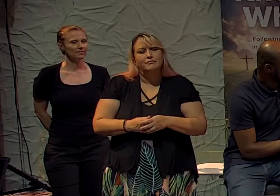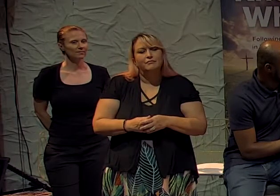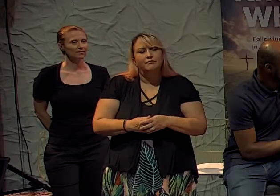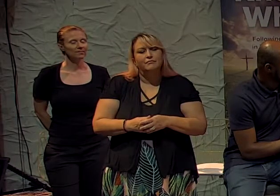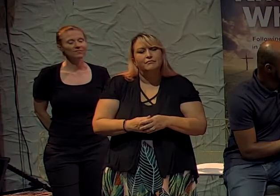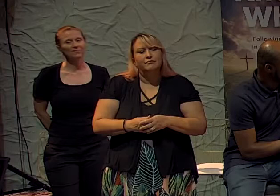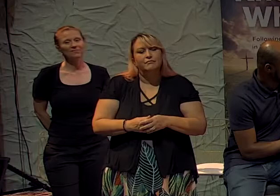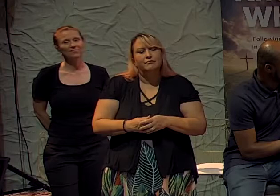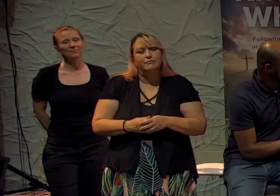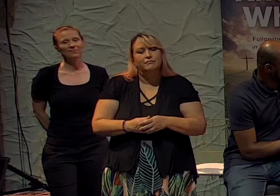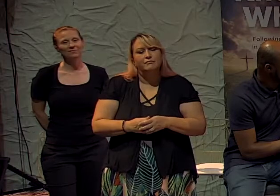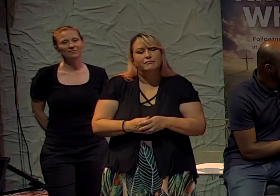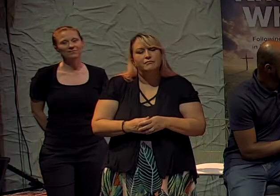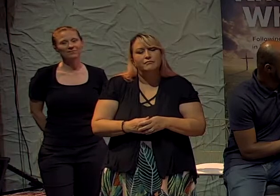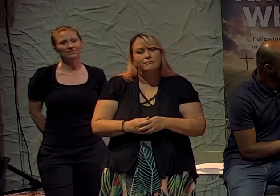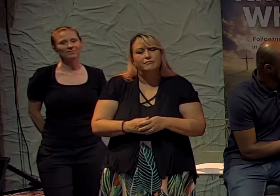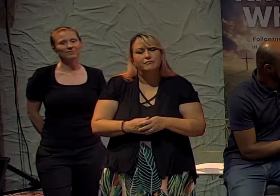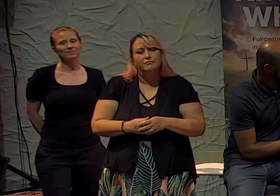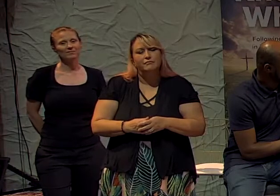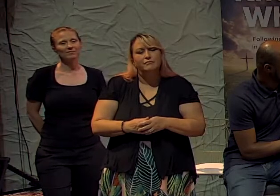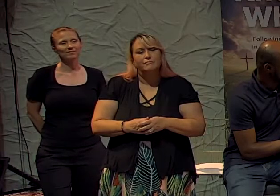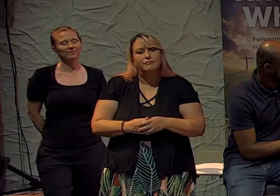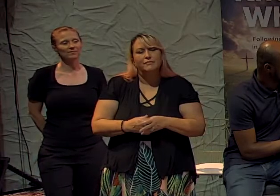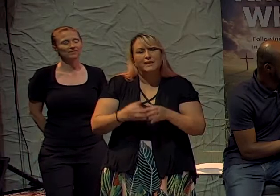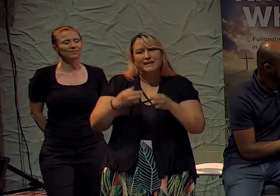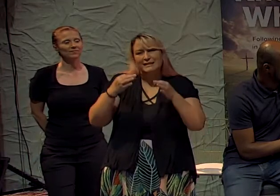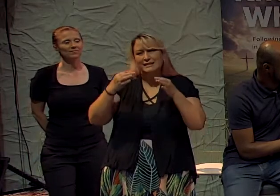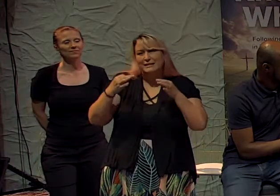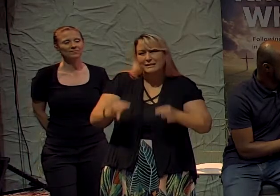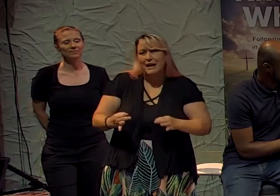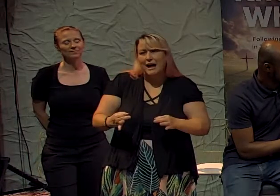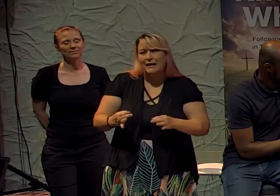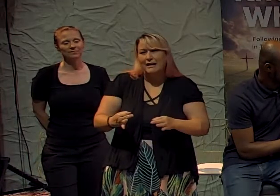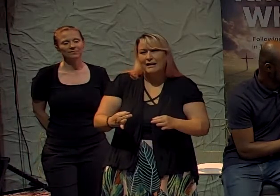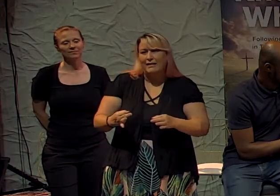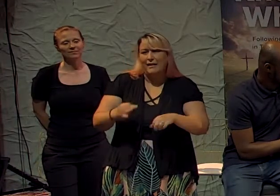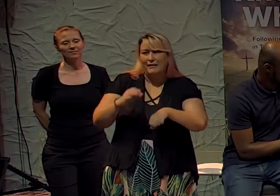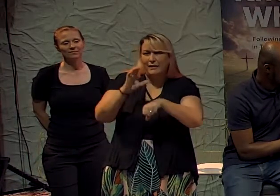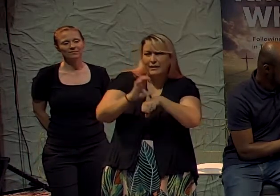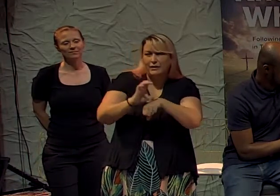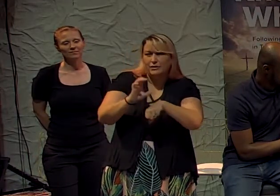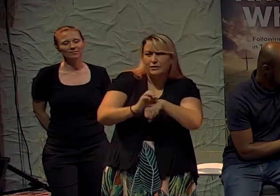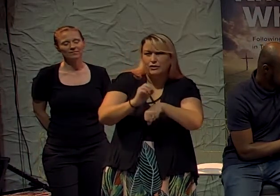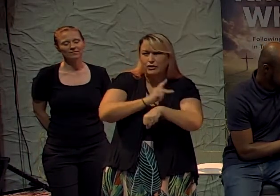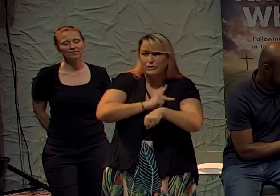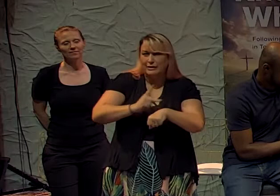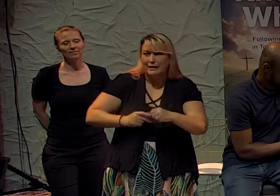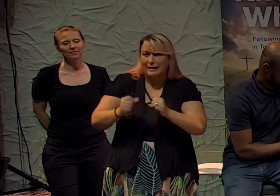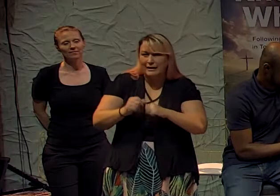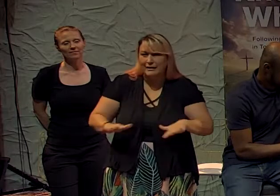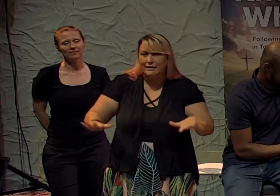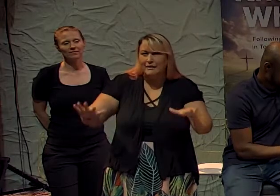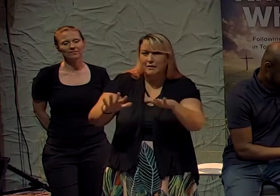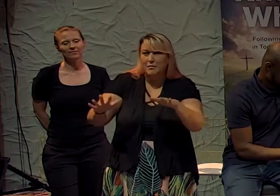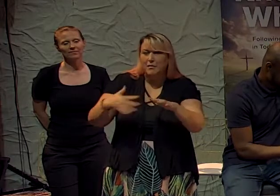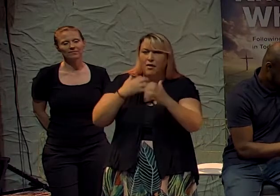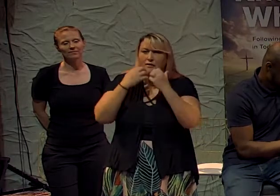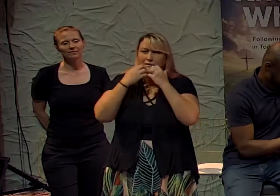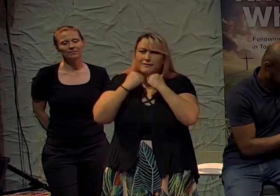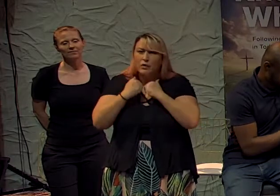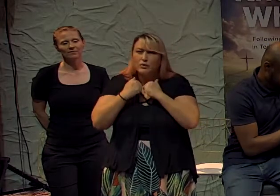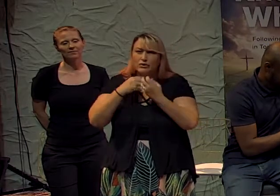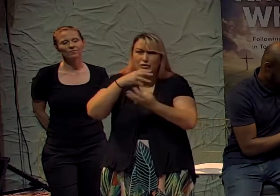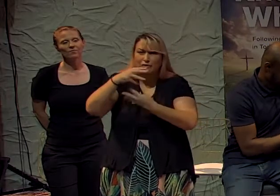that the kingdom and the church and our devotion to fellowship is not